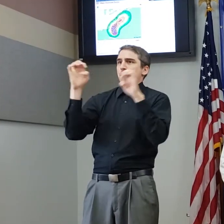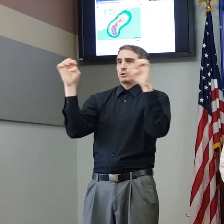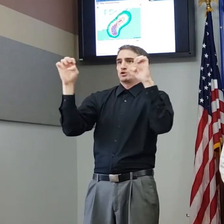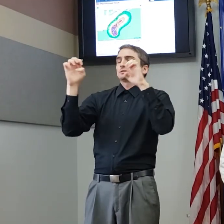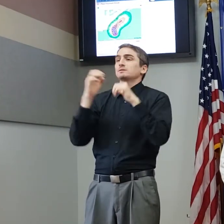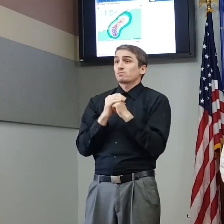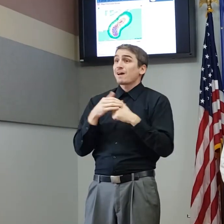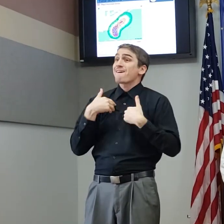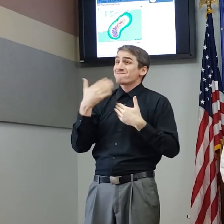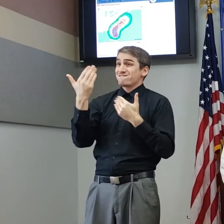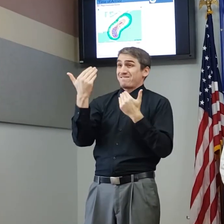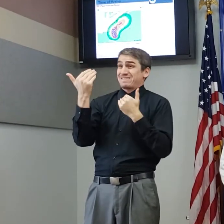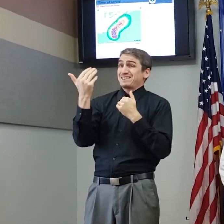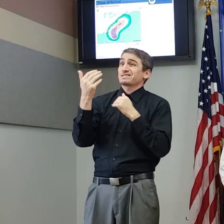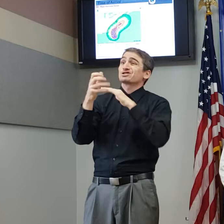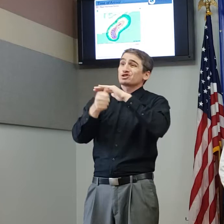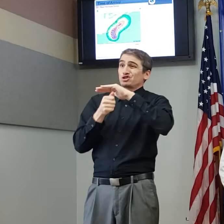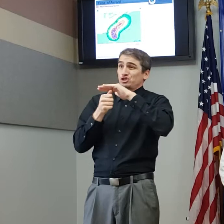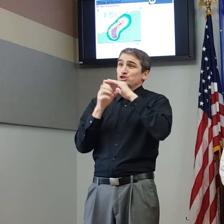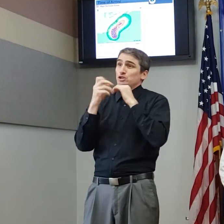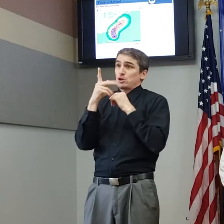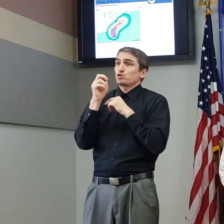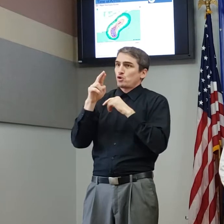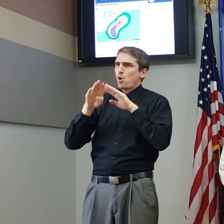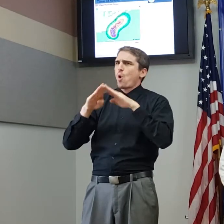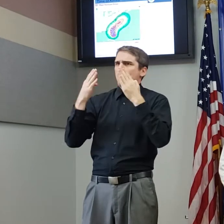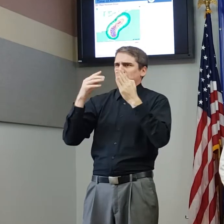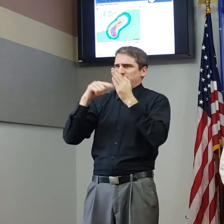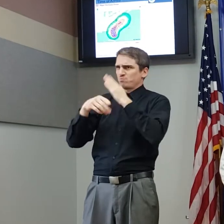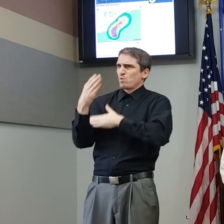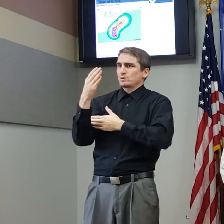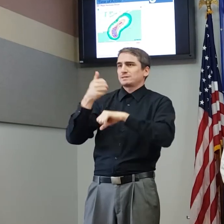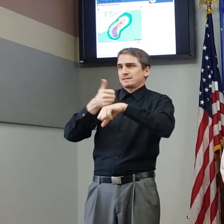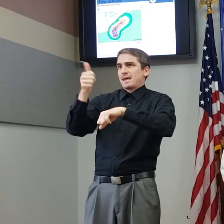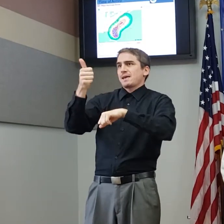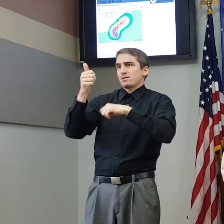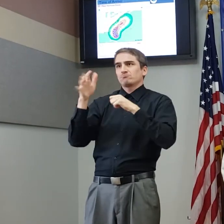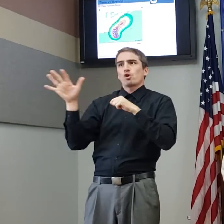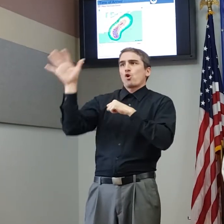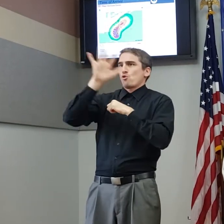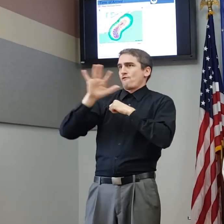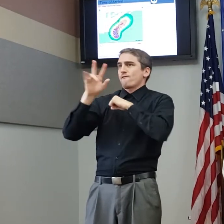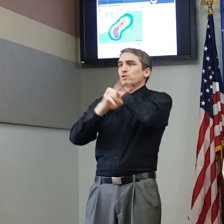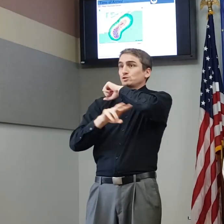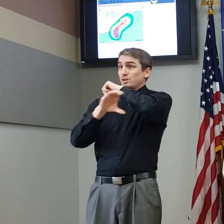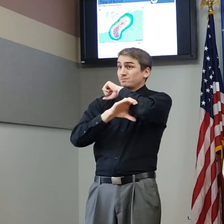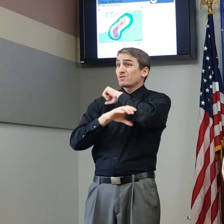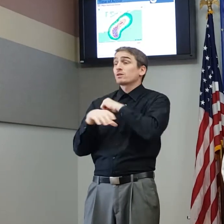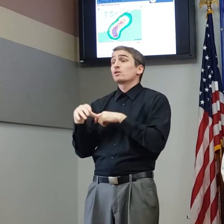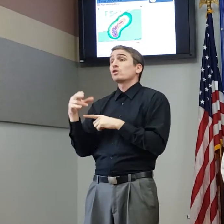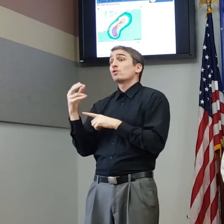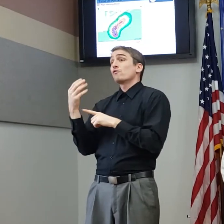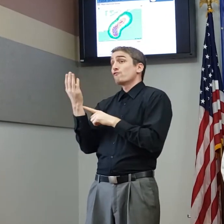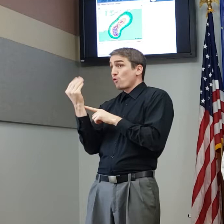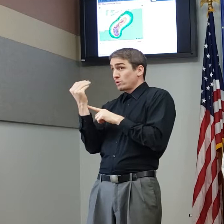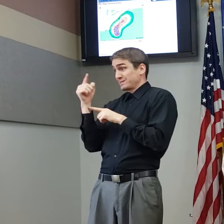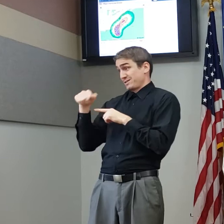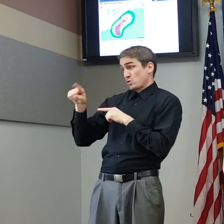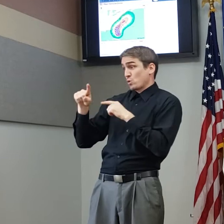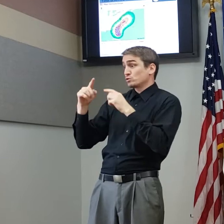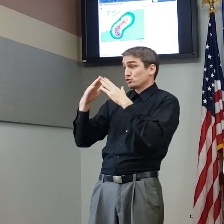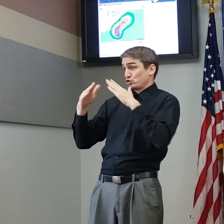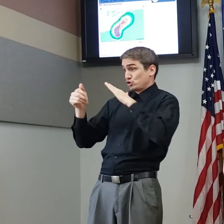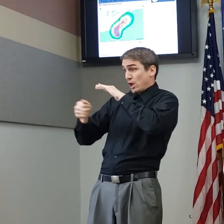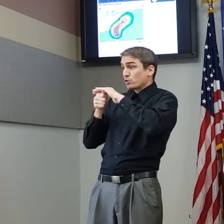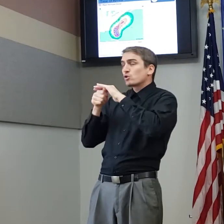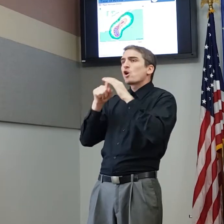shelters that opened as of 10 o'clock this morning throughout Volusia County. 14 of those schools or 14 of those shelters are